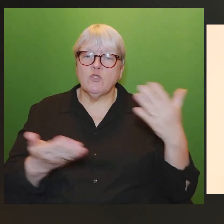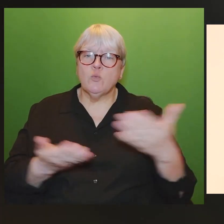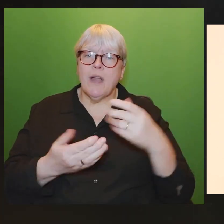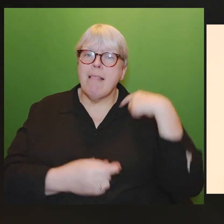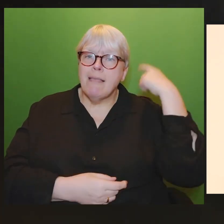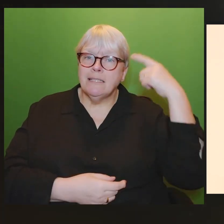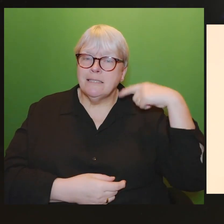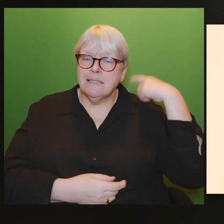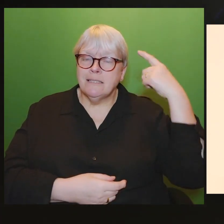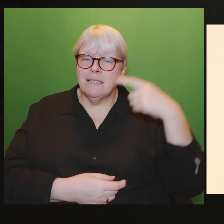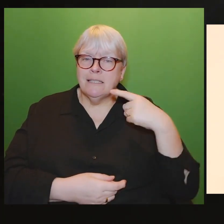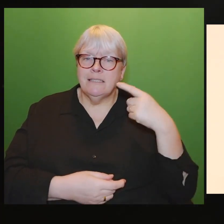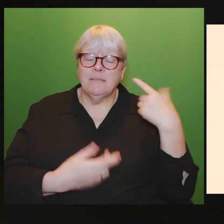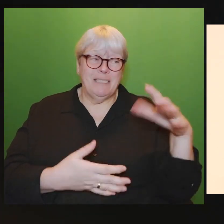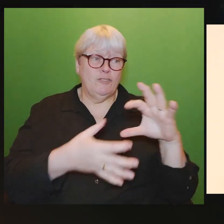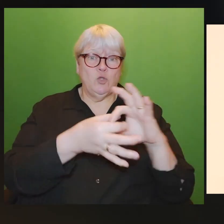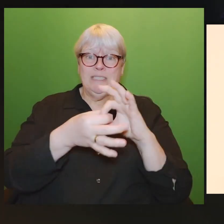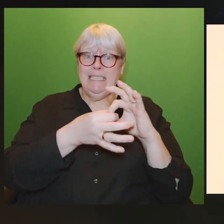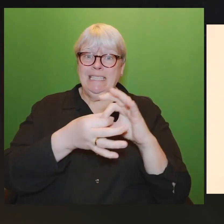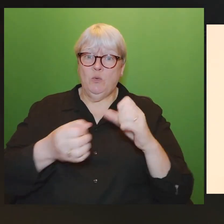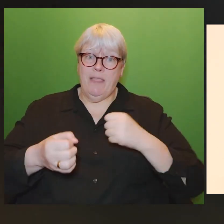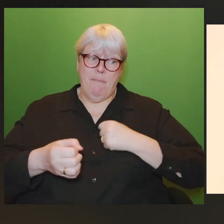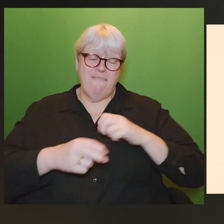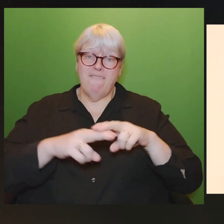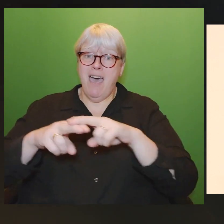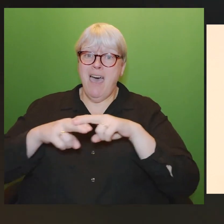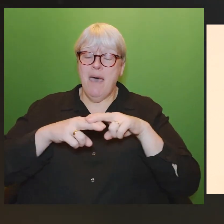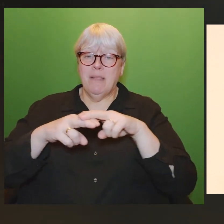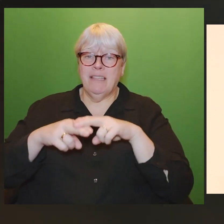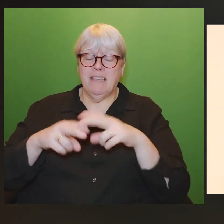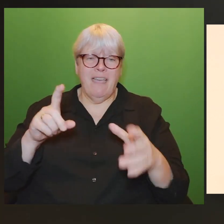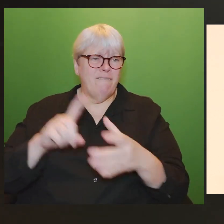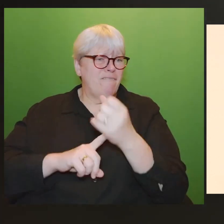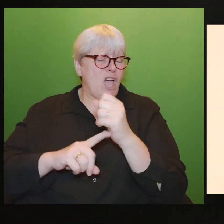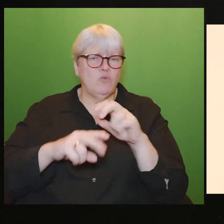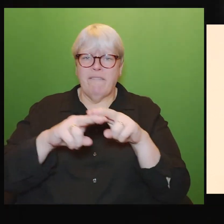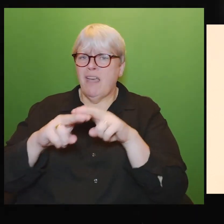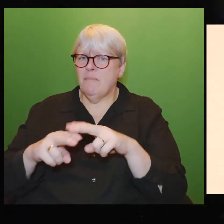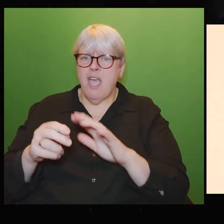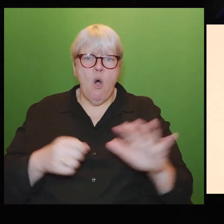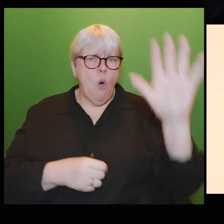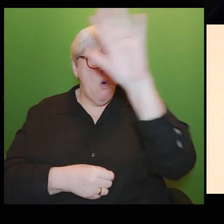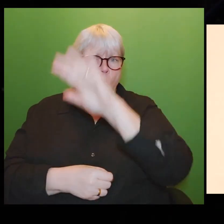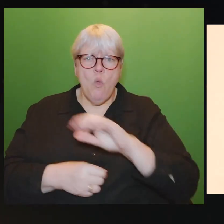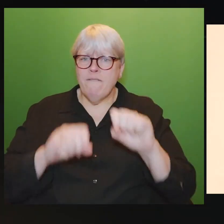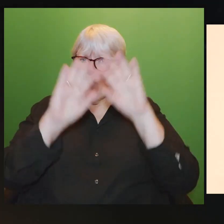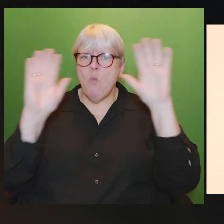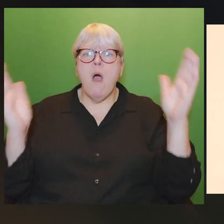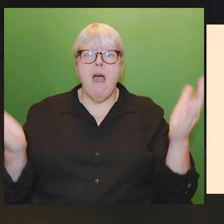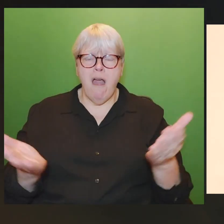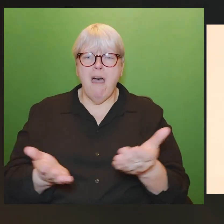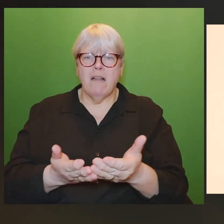safe? What had happened to their descendants? Are their descendants safe today? I had